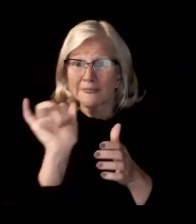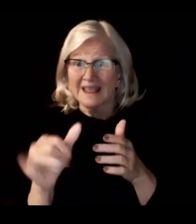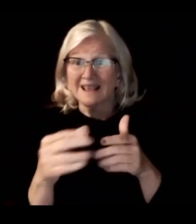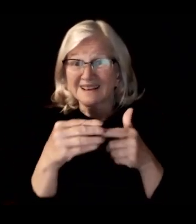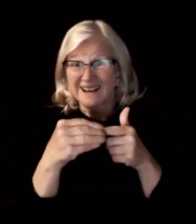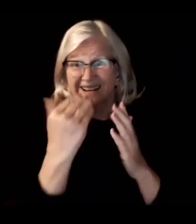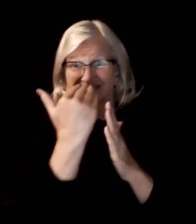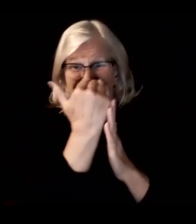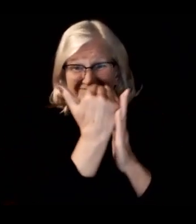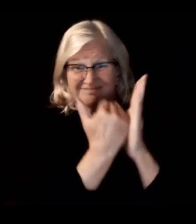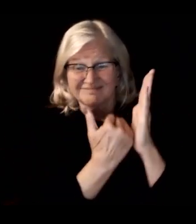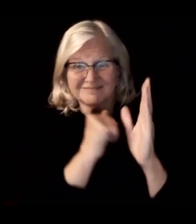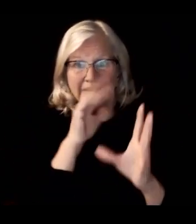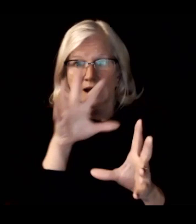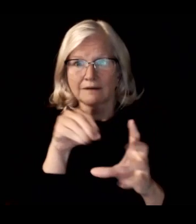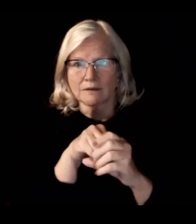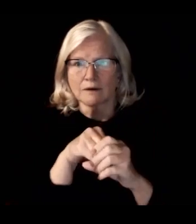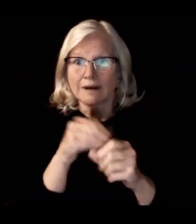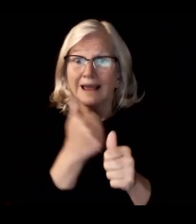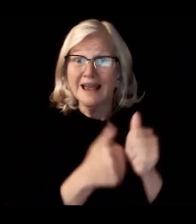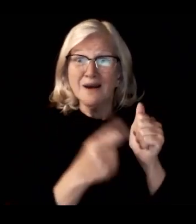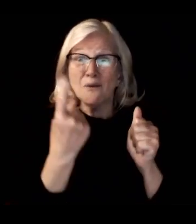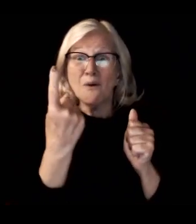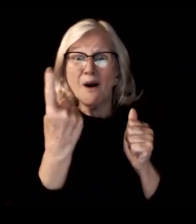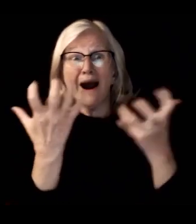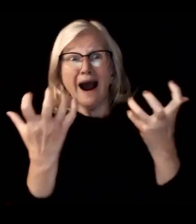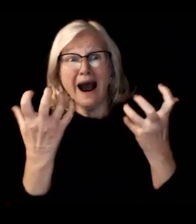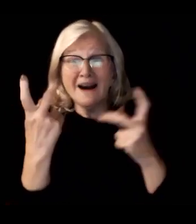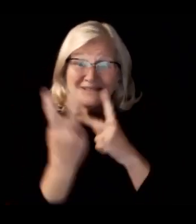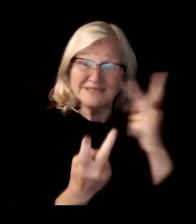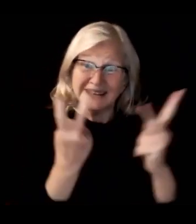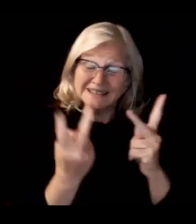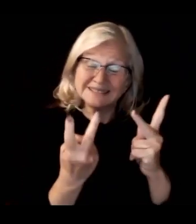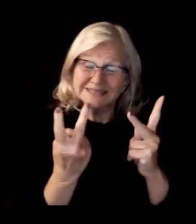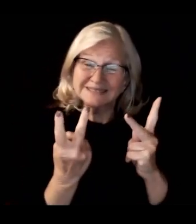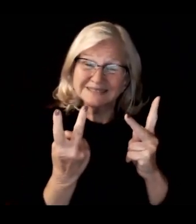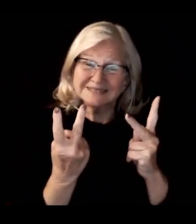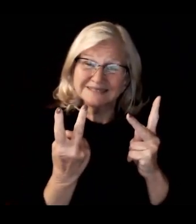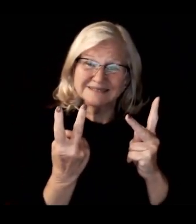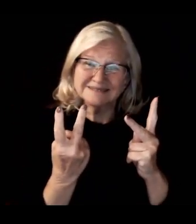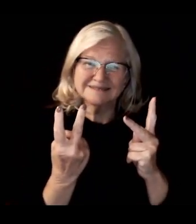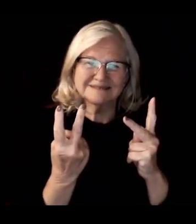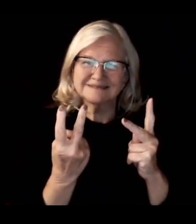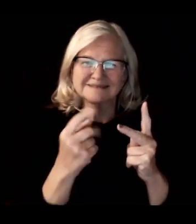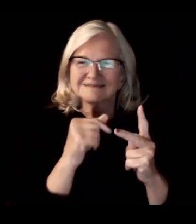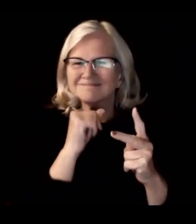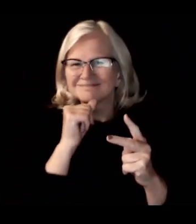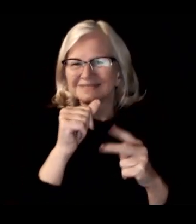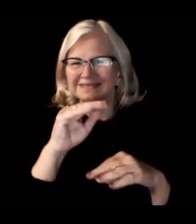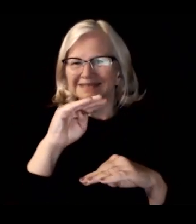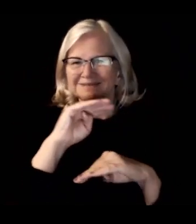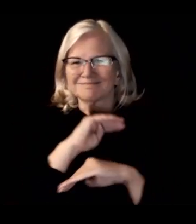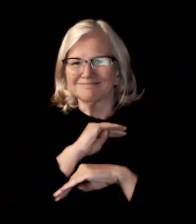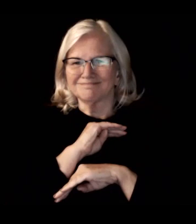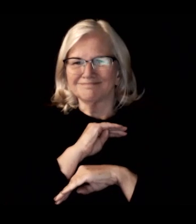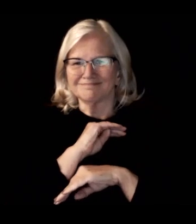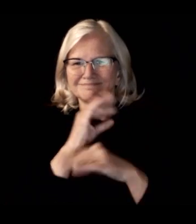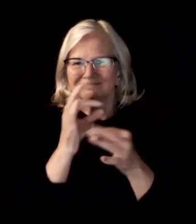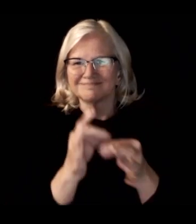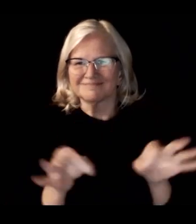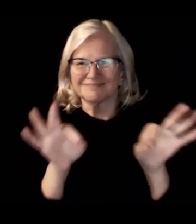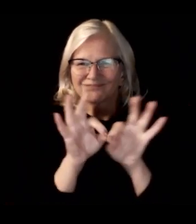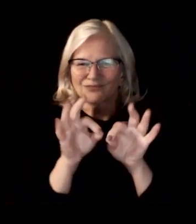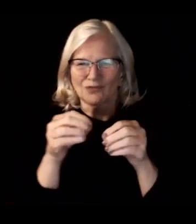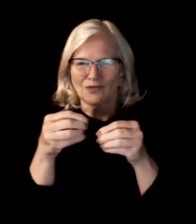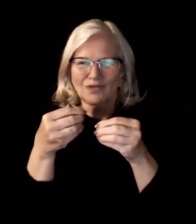to visit, who may not meet the guidelines for an essential caregiver. We are happy to have in place the window visitation